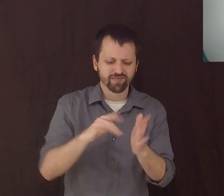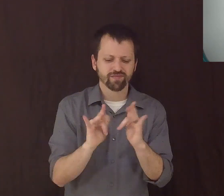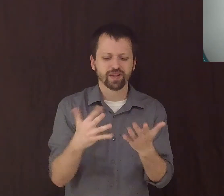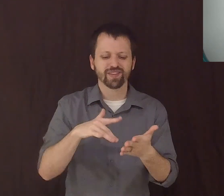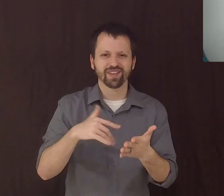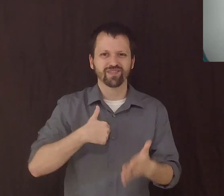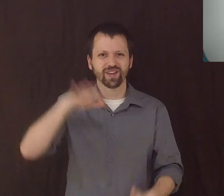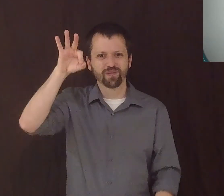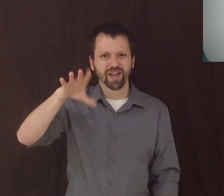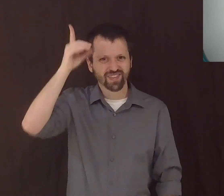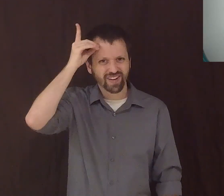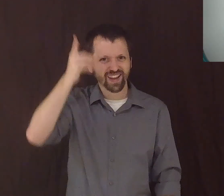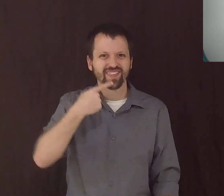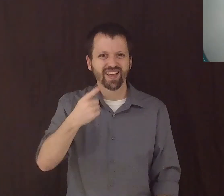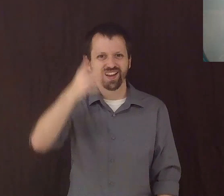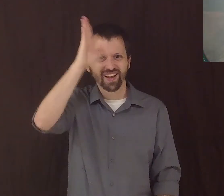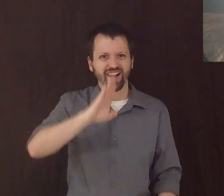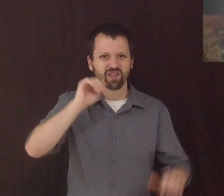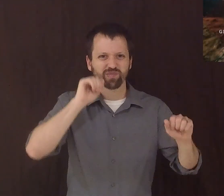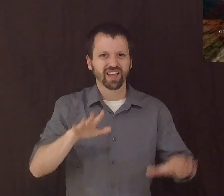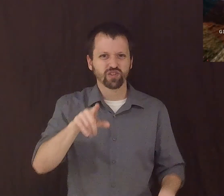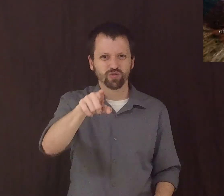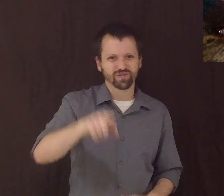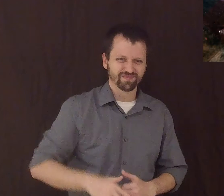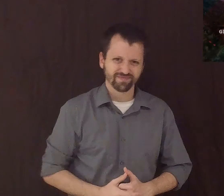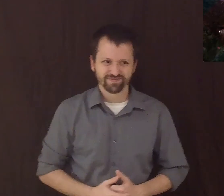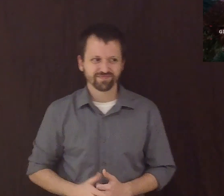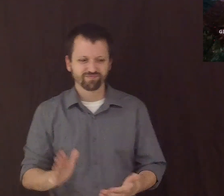encouragement to you. This is Pastor Dan saying God bless you.